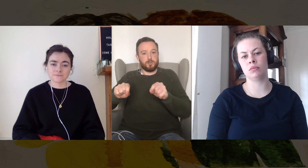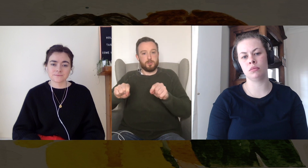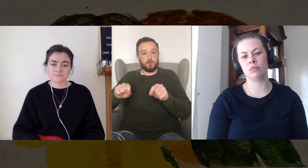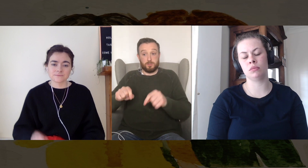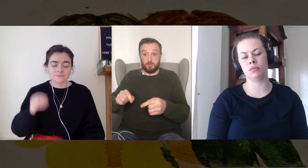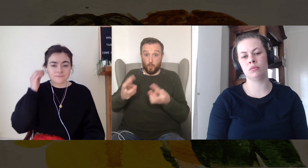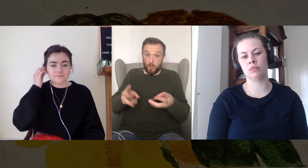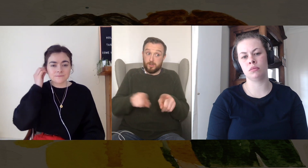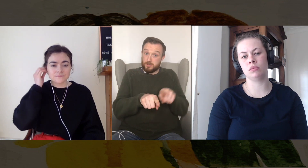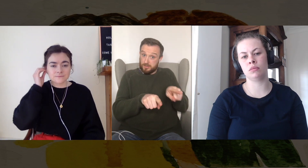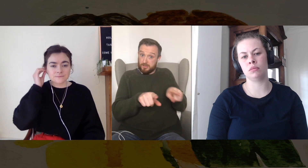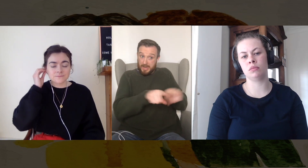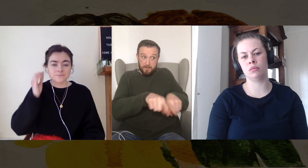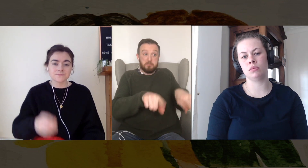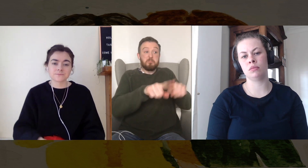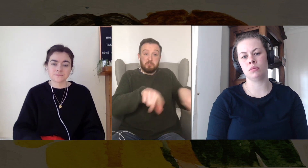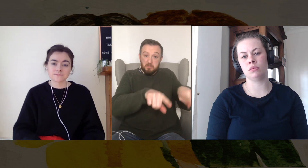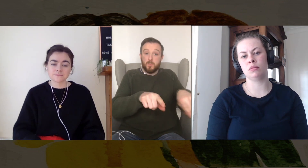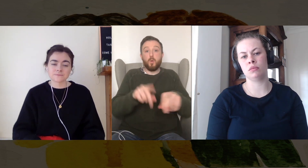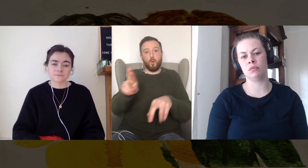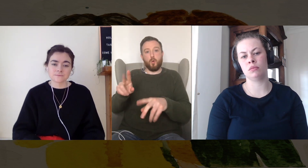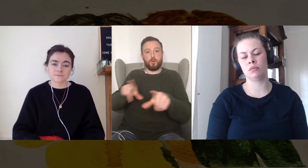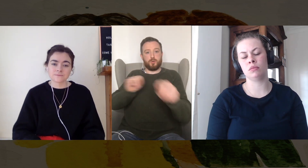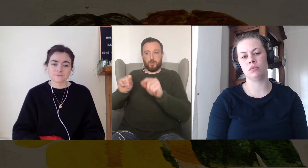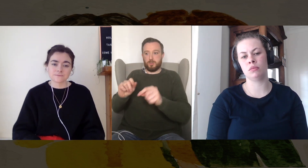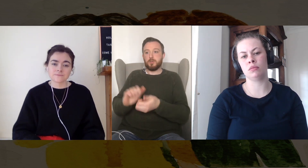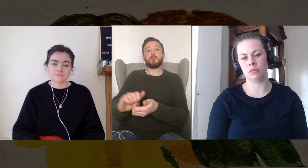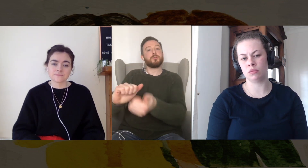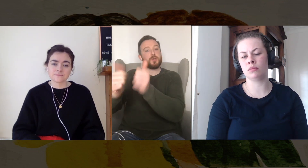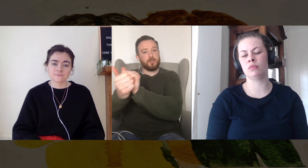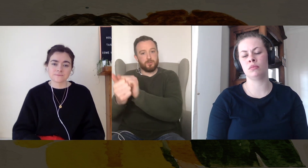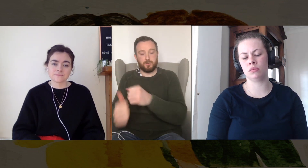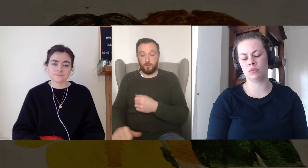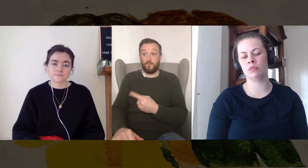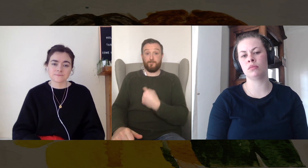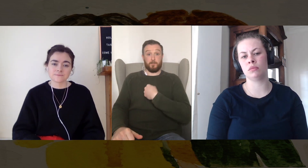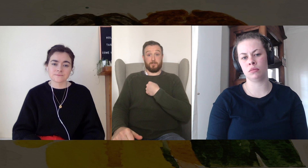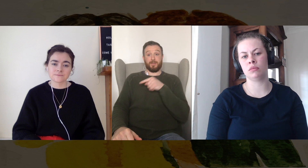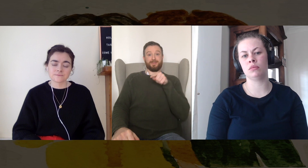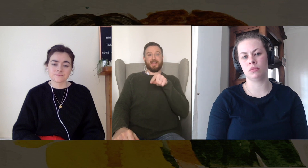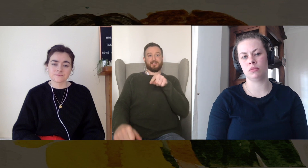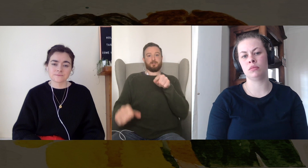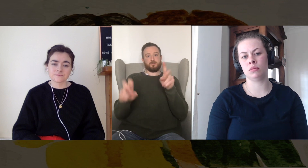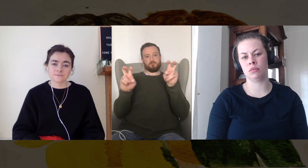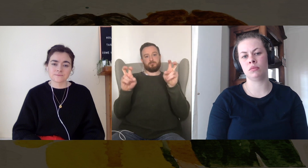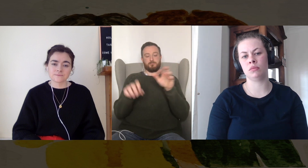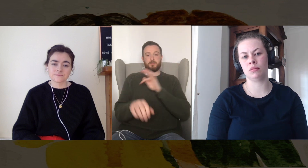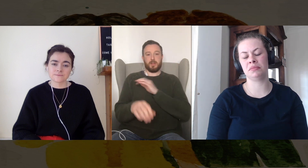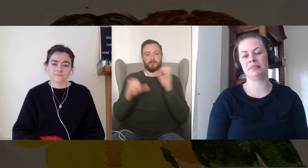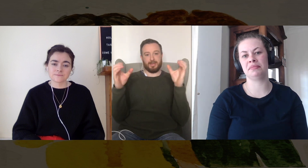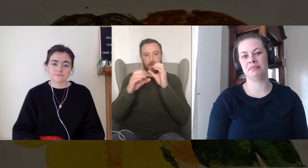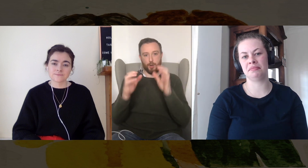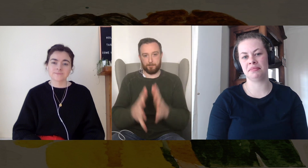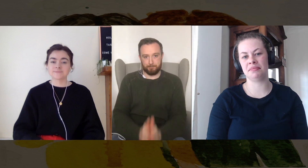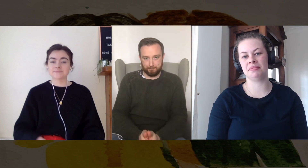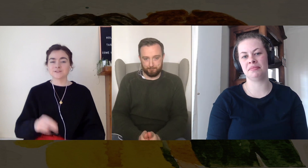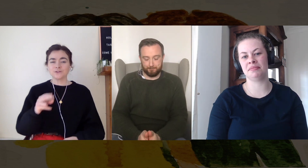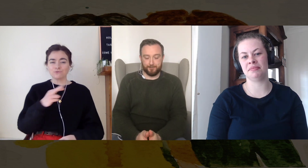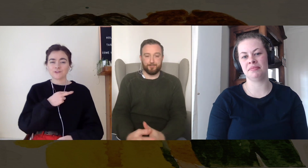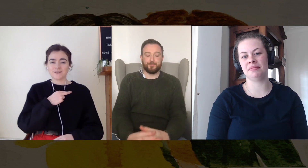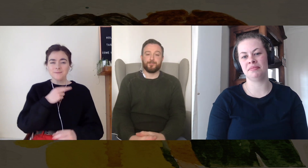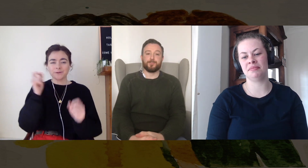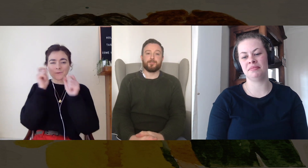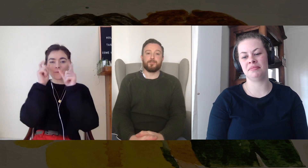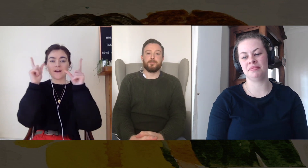again. Or you can notice, and then if you notice, then the